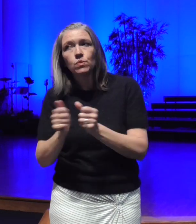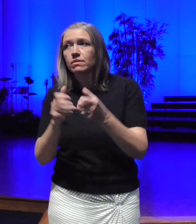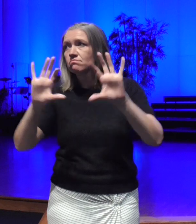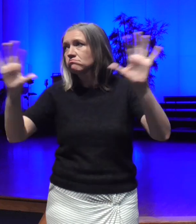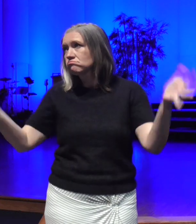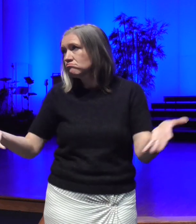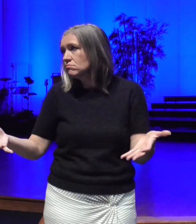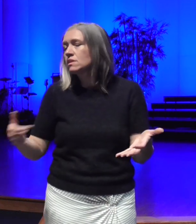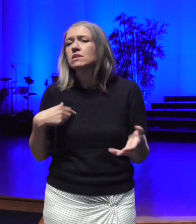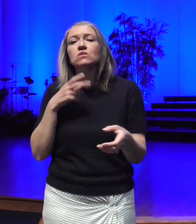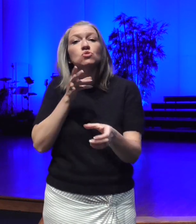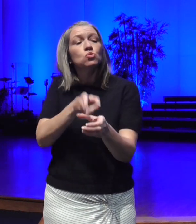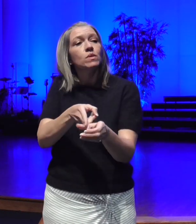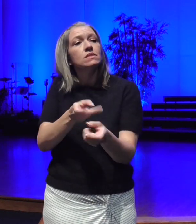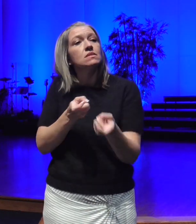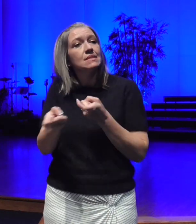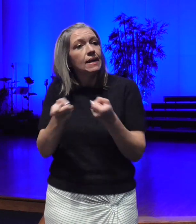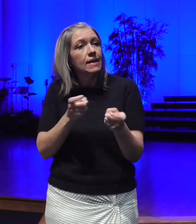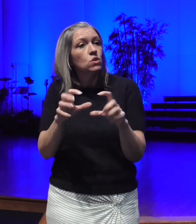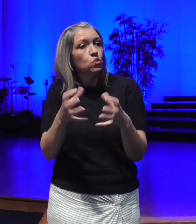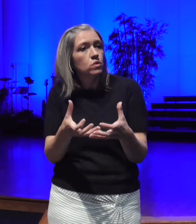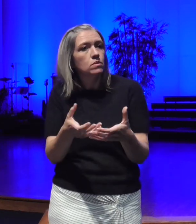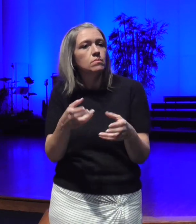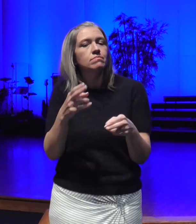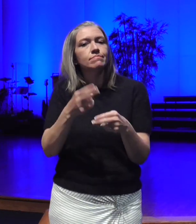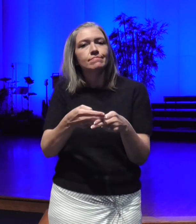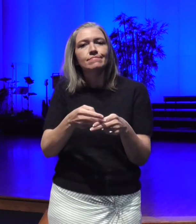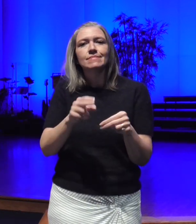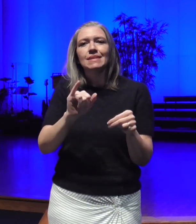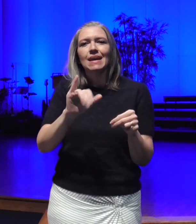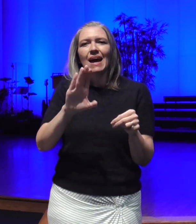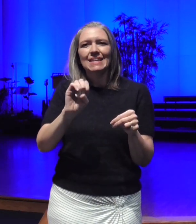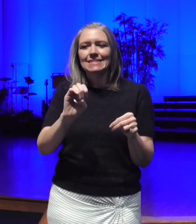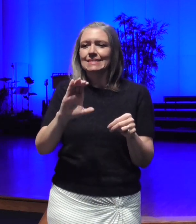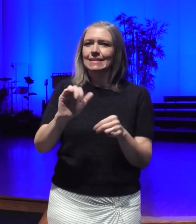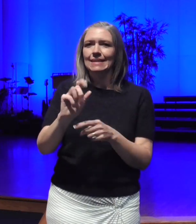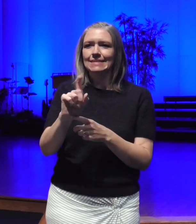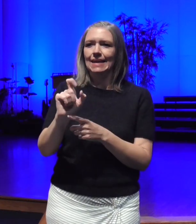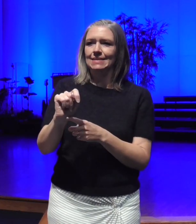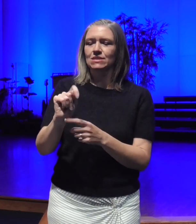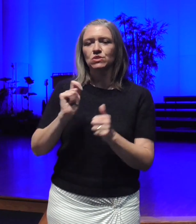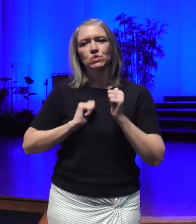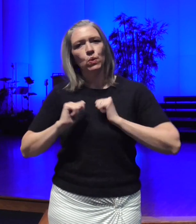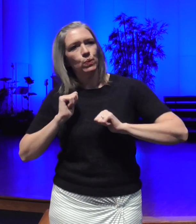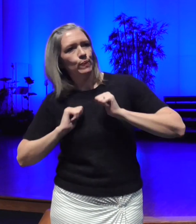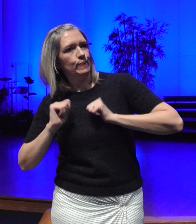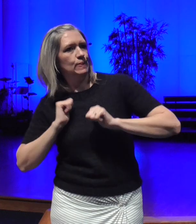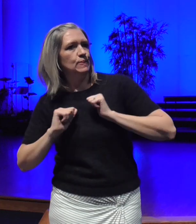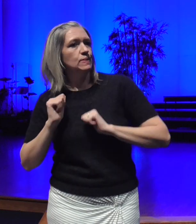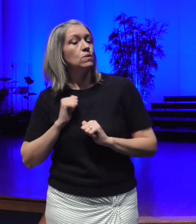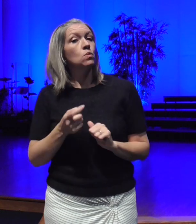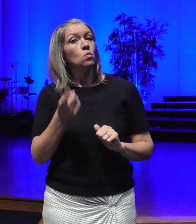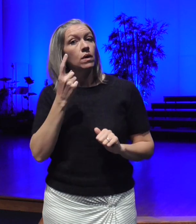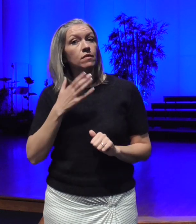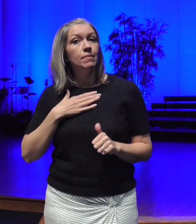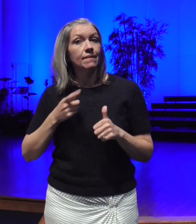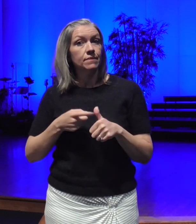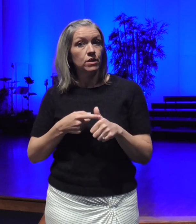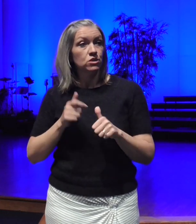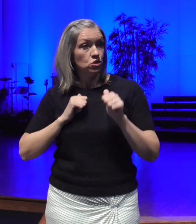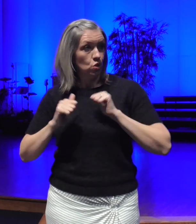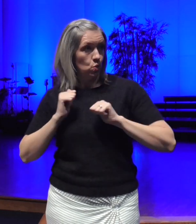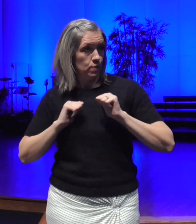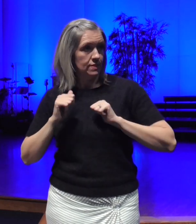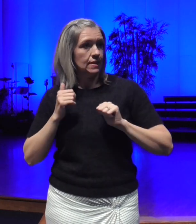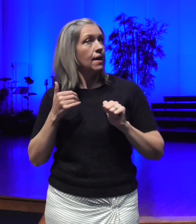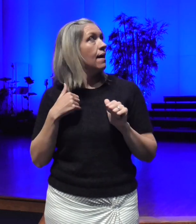joined this figure skating troupe called the Ice Cadets, where we put on little shows. And one of my first shows, we had our